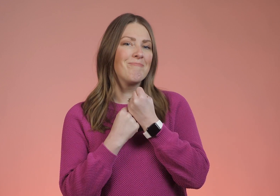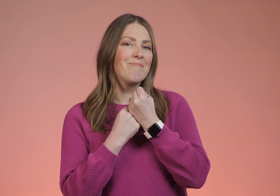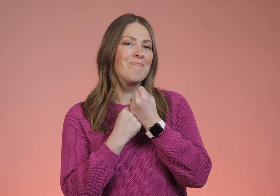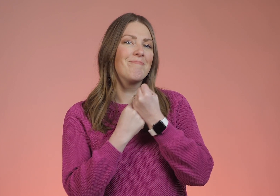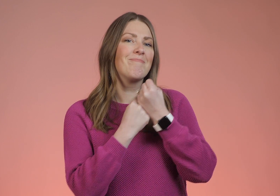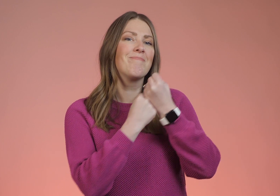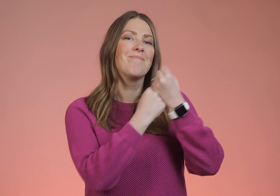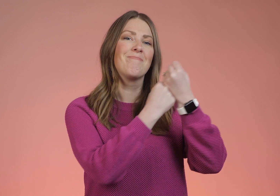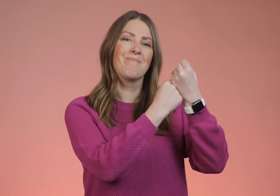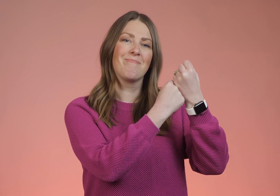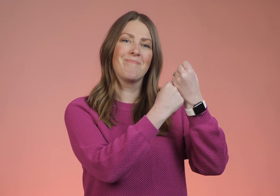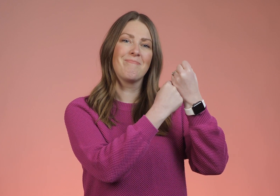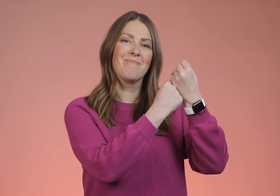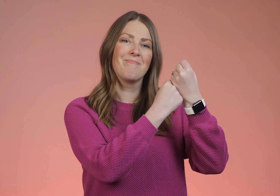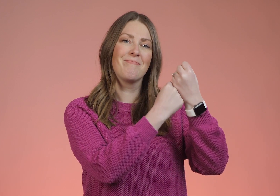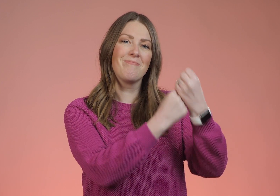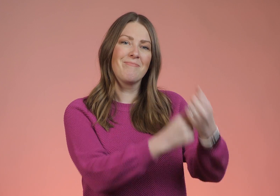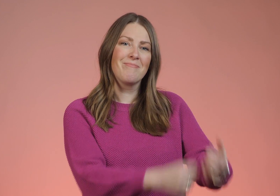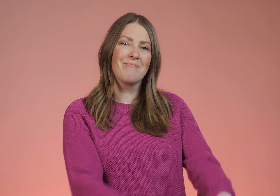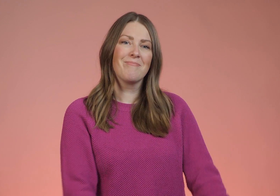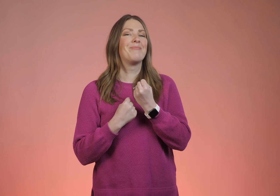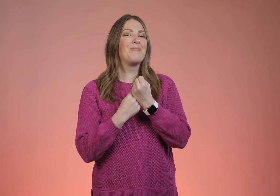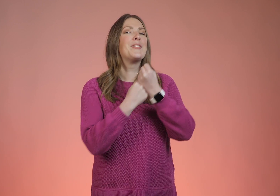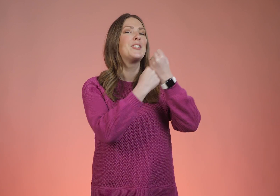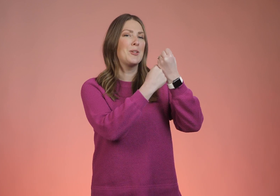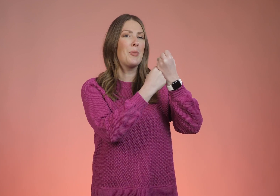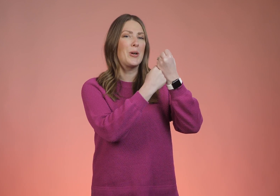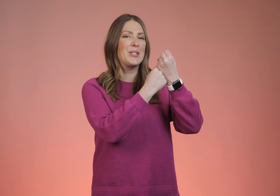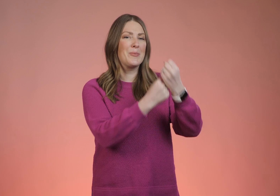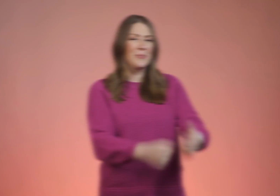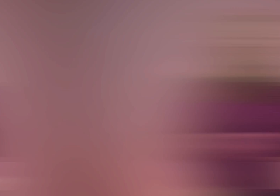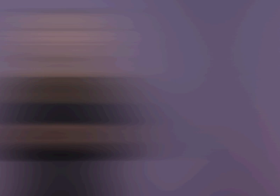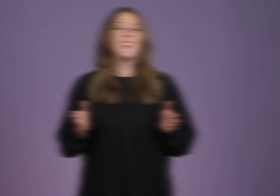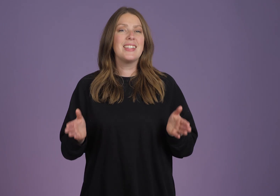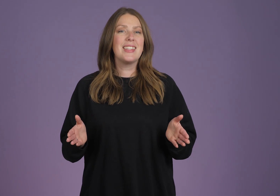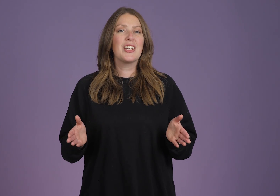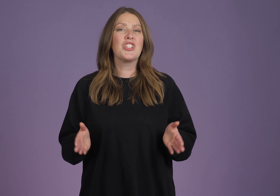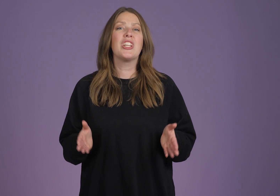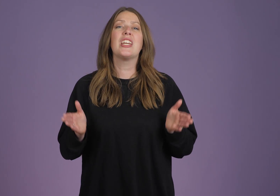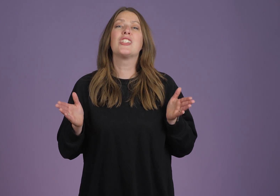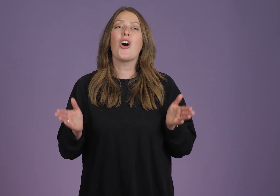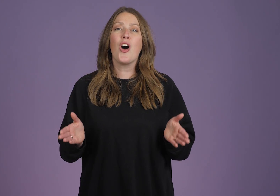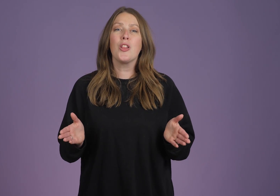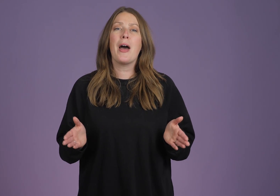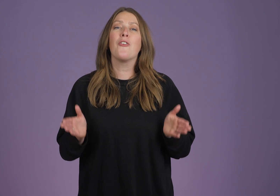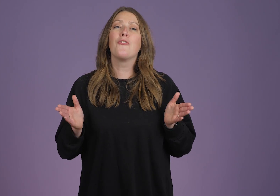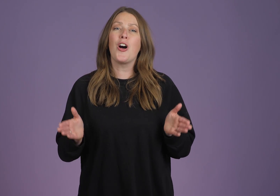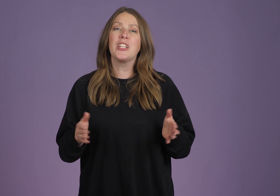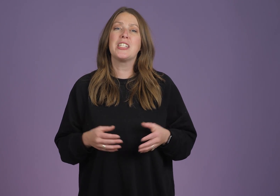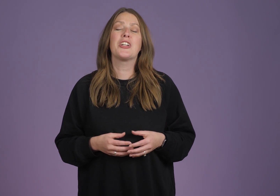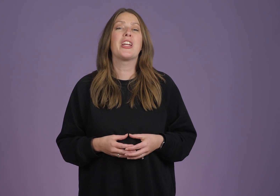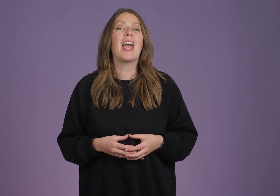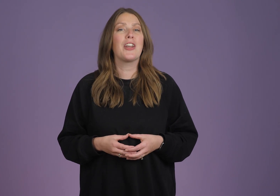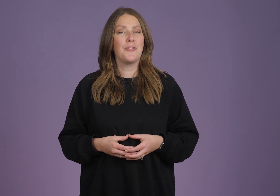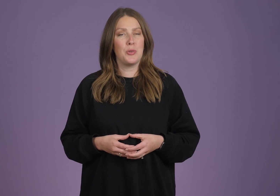hand, supporting it. Support. This section is all about volunteering at a food